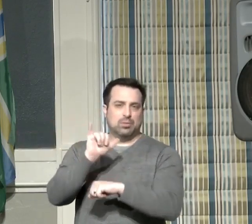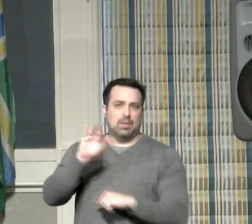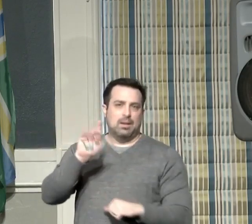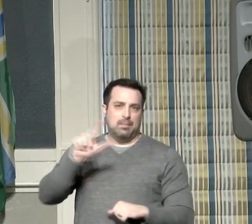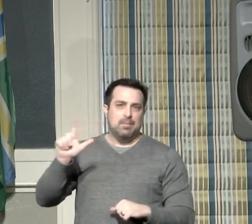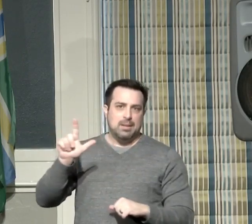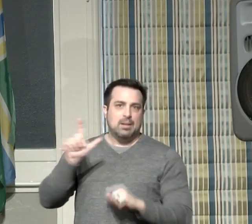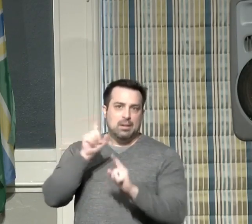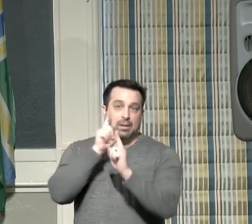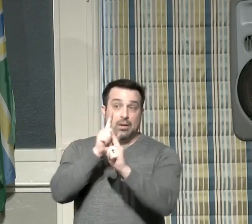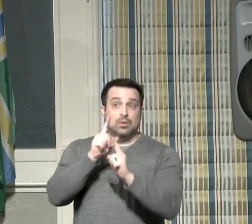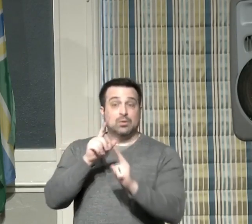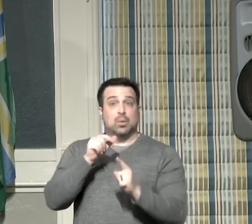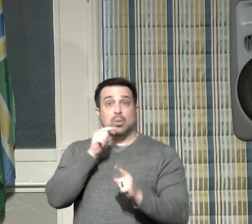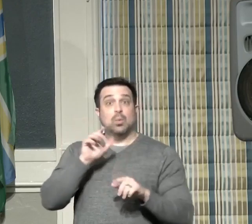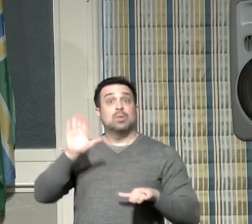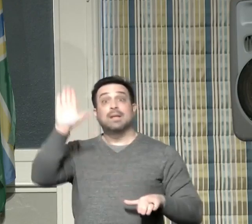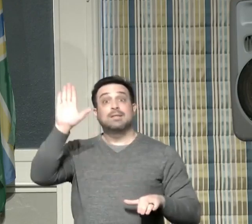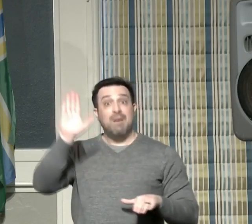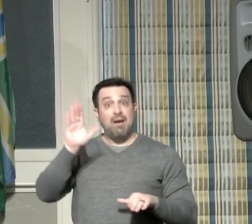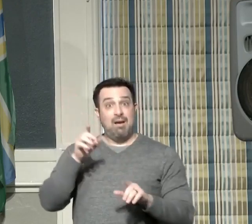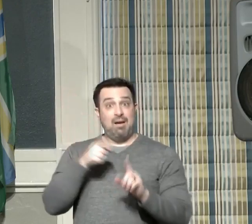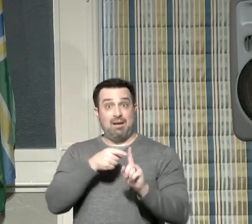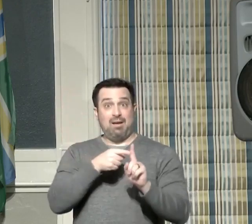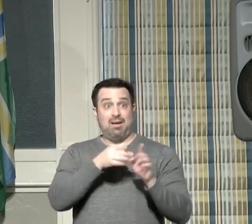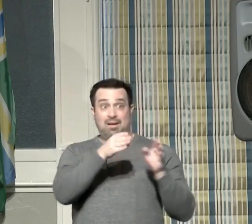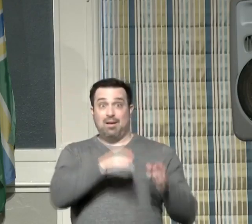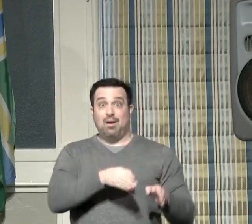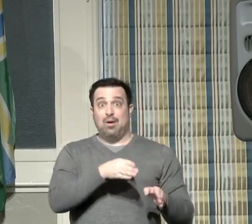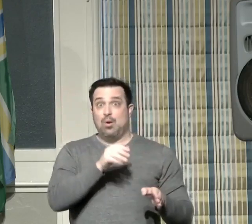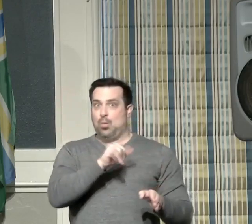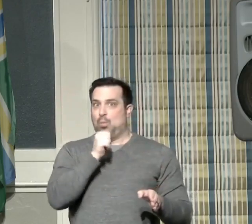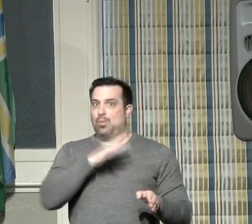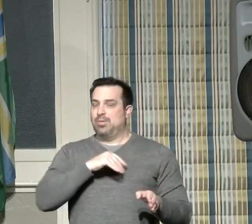testifying at that hearing was a woman who I